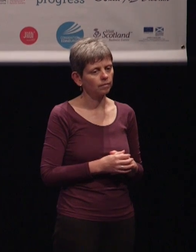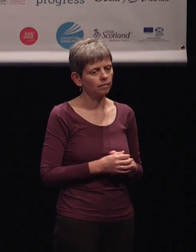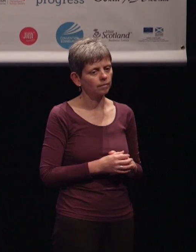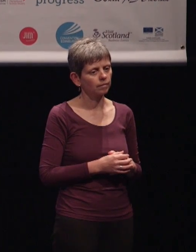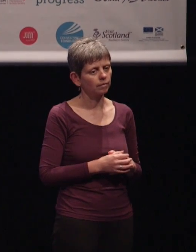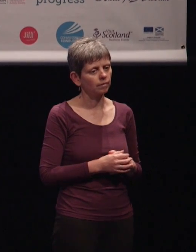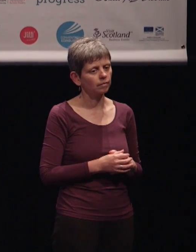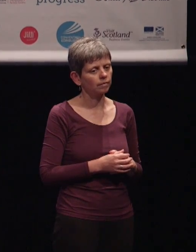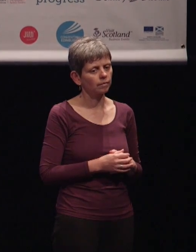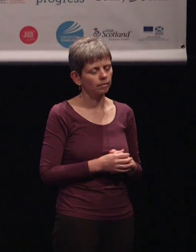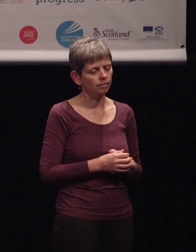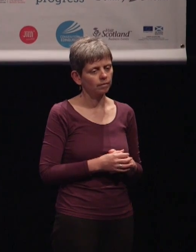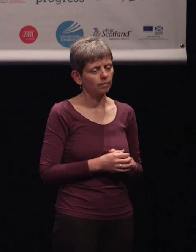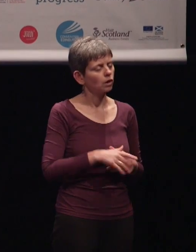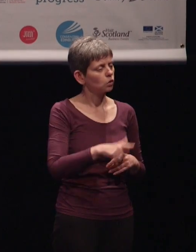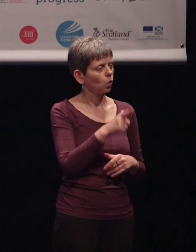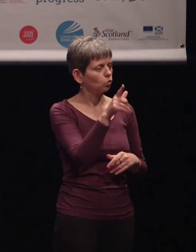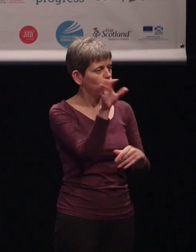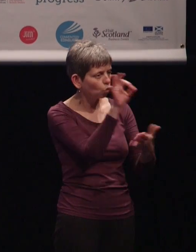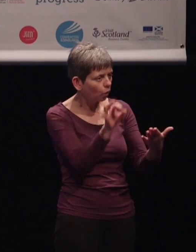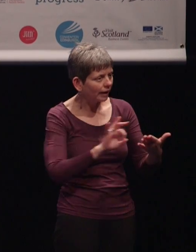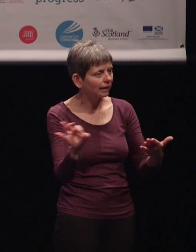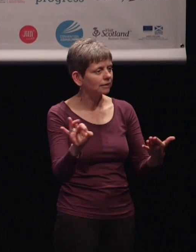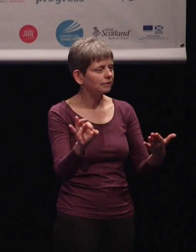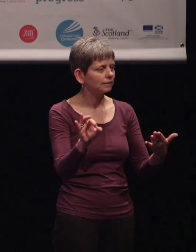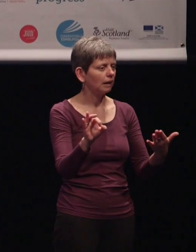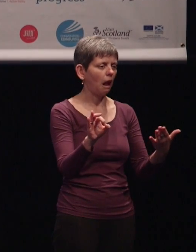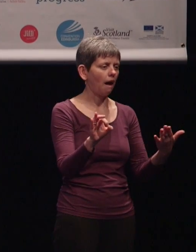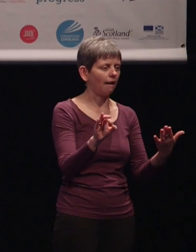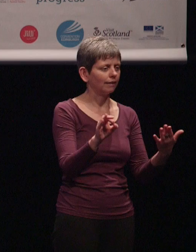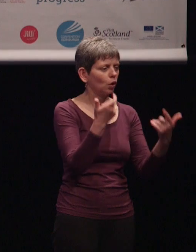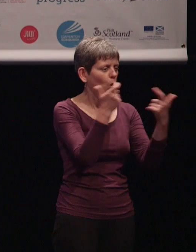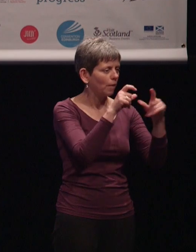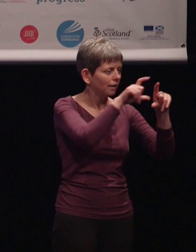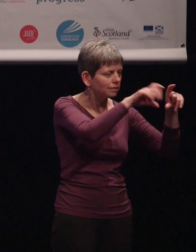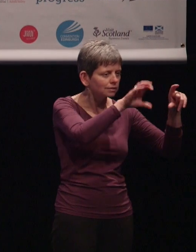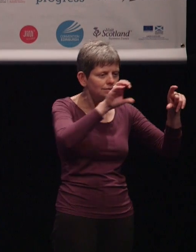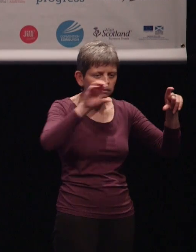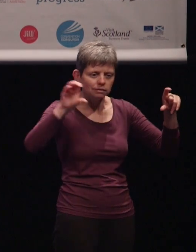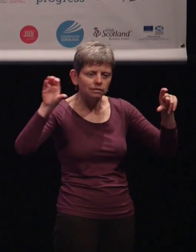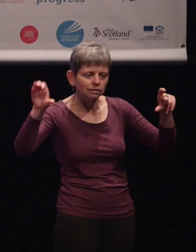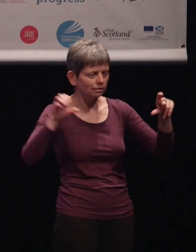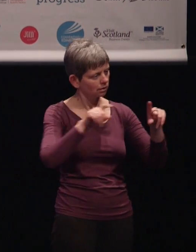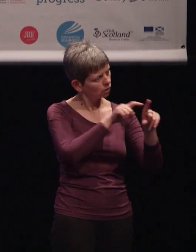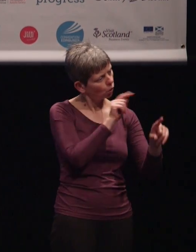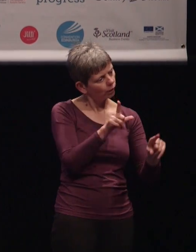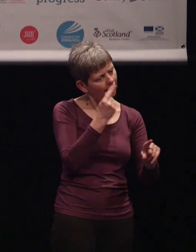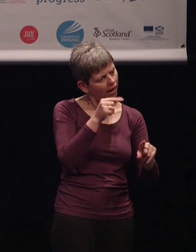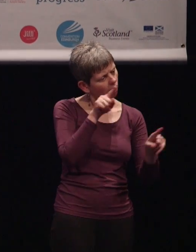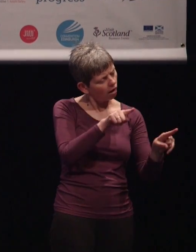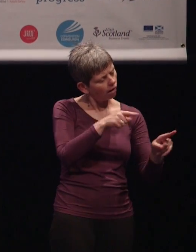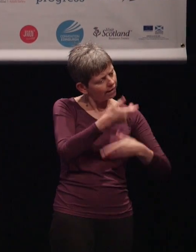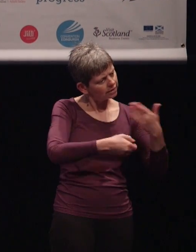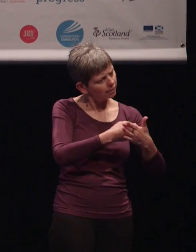example, drawings like comic strip conversations and such, we can explain other people's perspectives